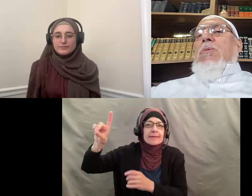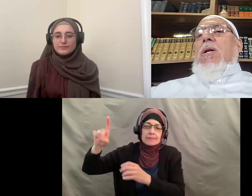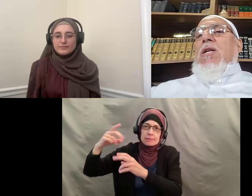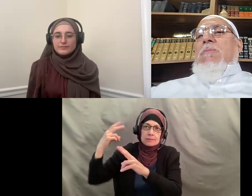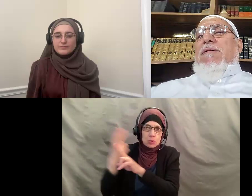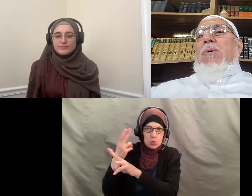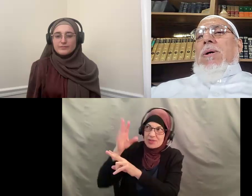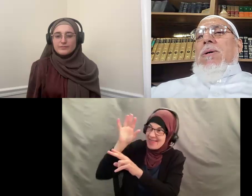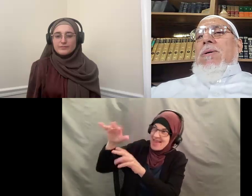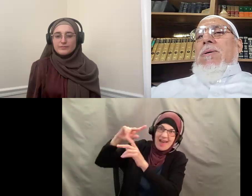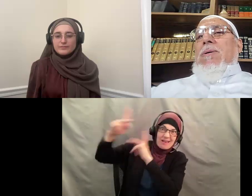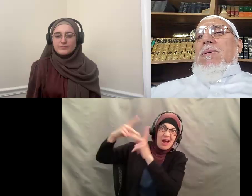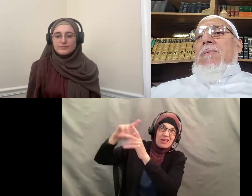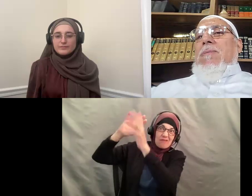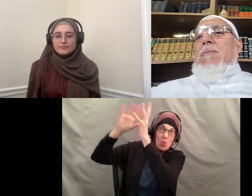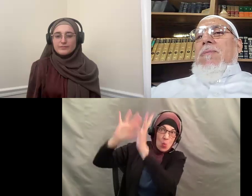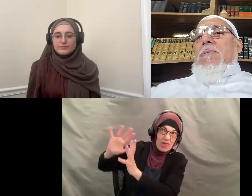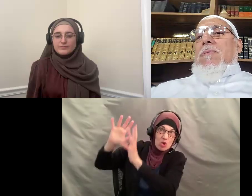entire communities before.